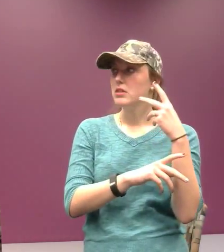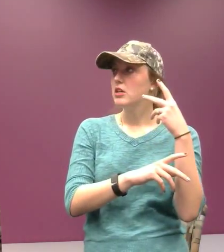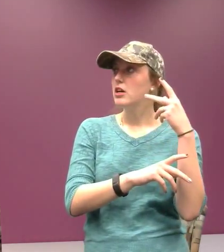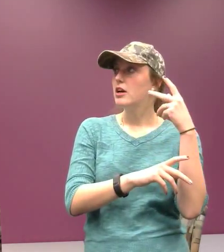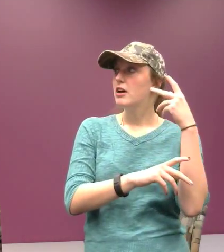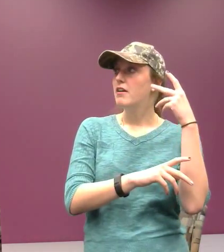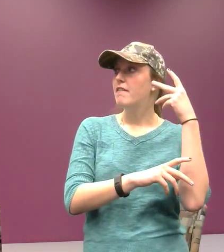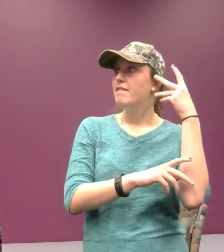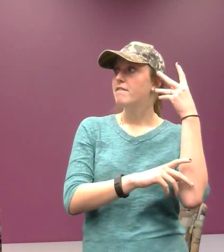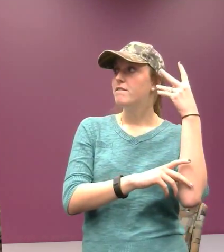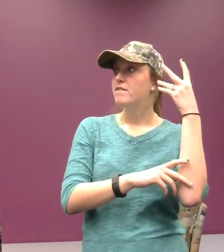6.